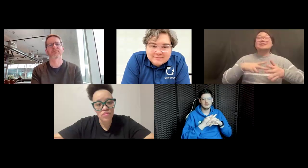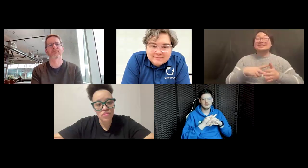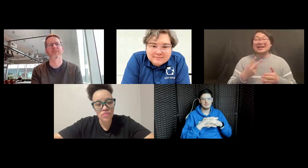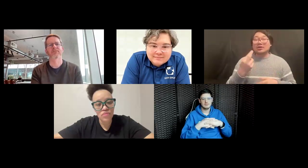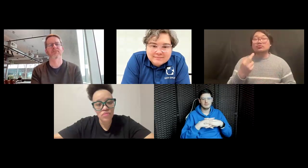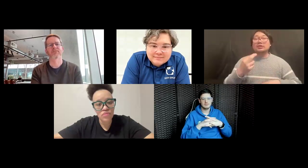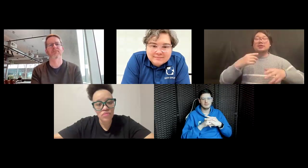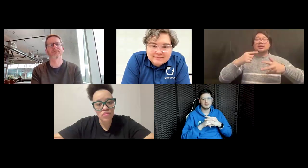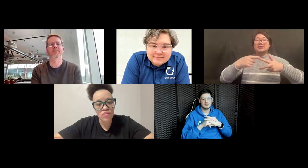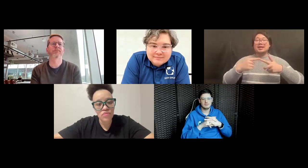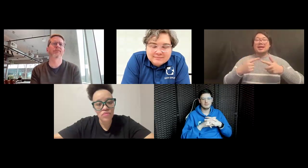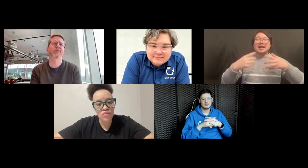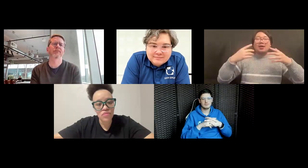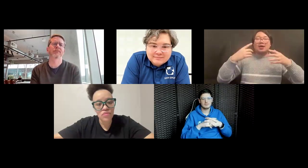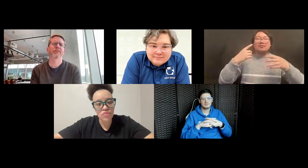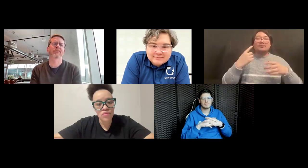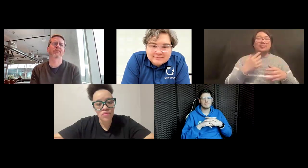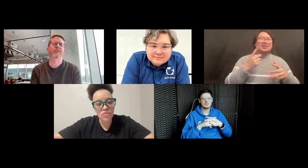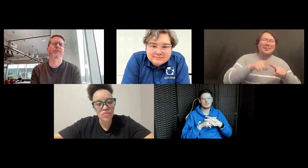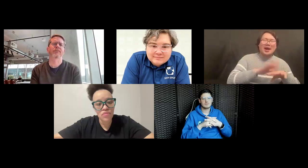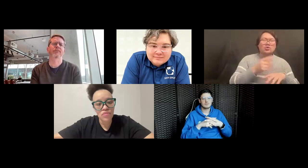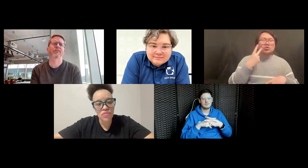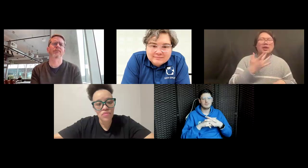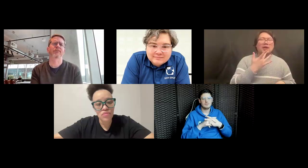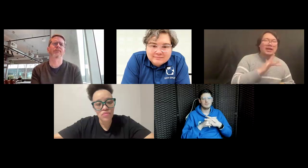and they want to use the data, we say, unfortunately, no, we're not able to do that.